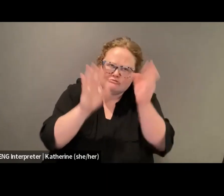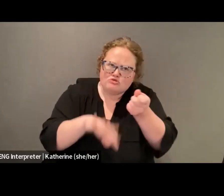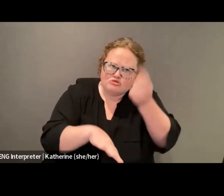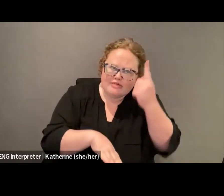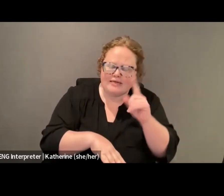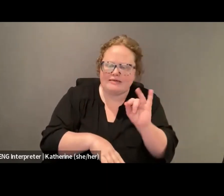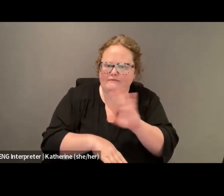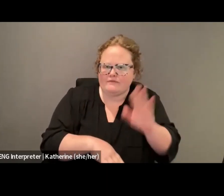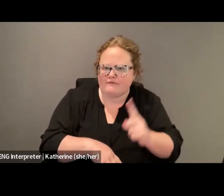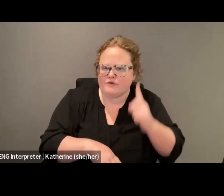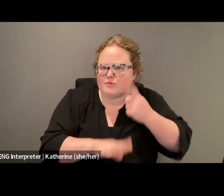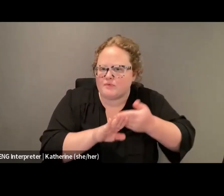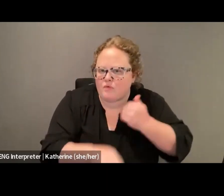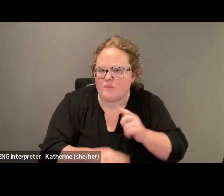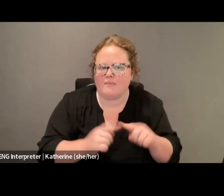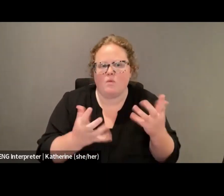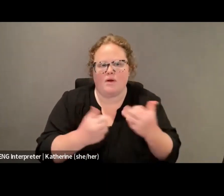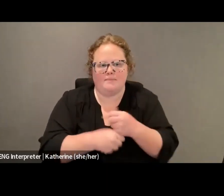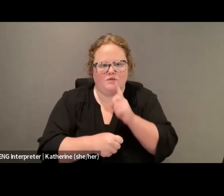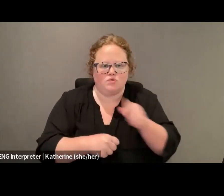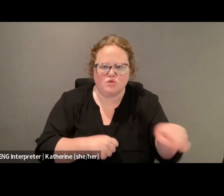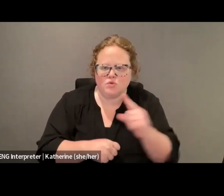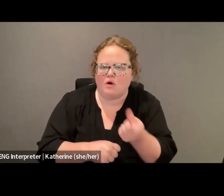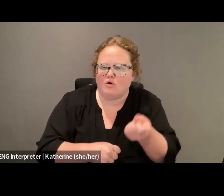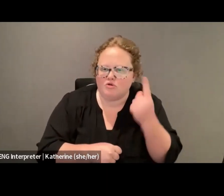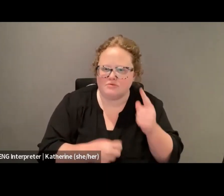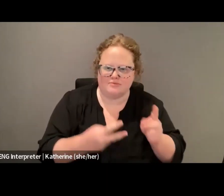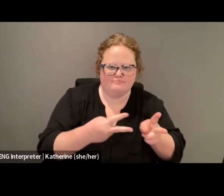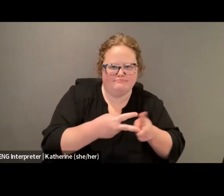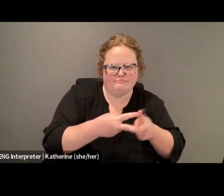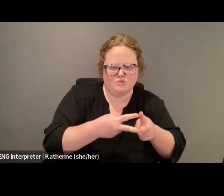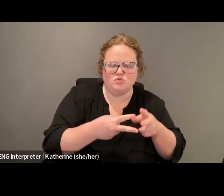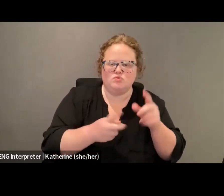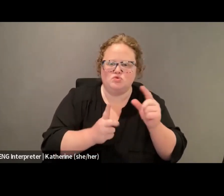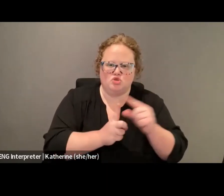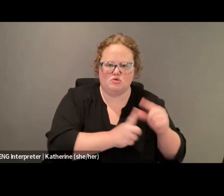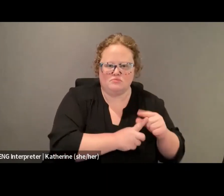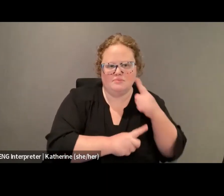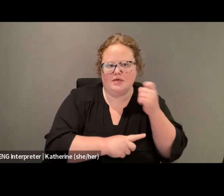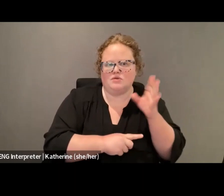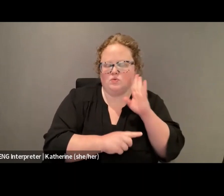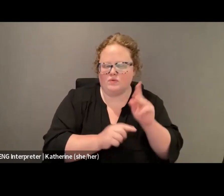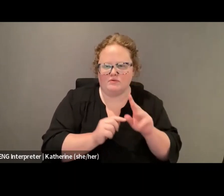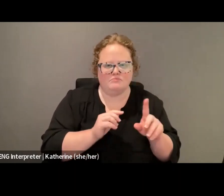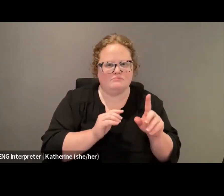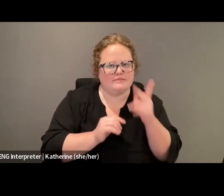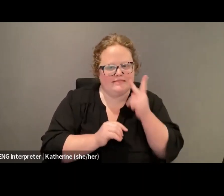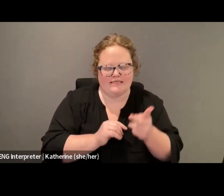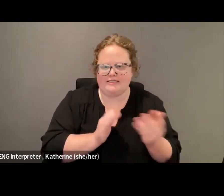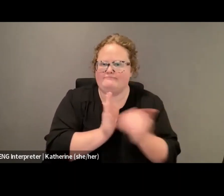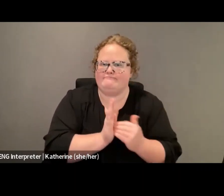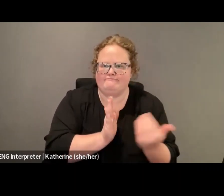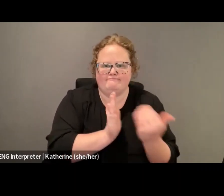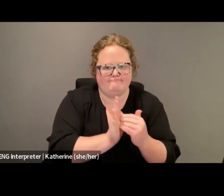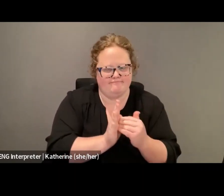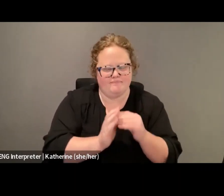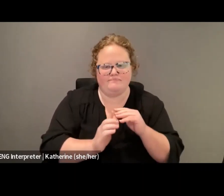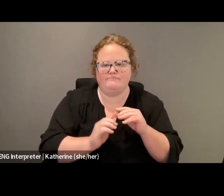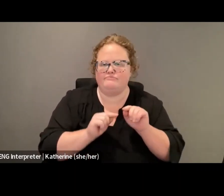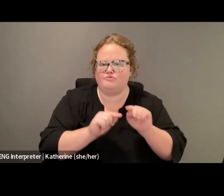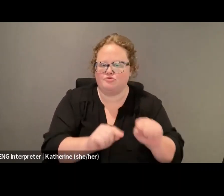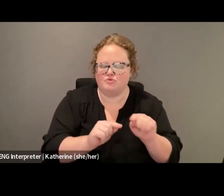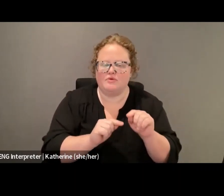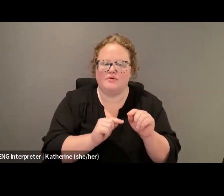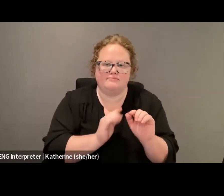wanted to make sure we understood this terminology because it comes up quite a bit throughout Appendix E. So let's